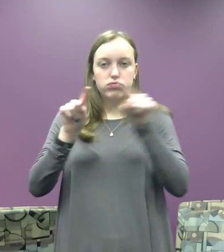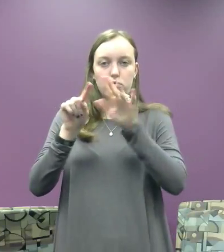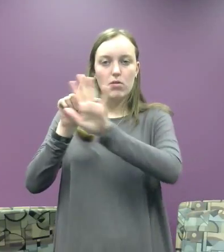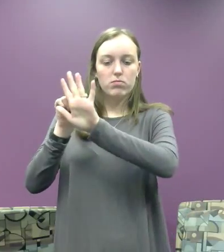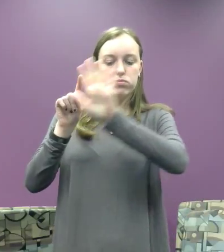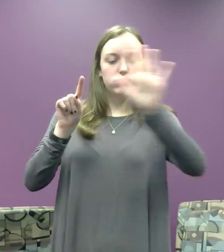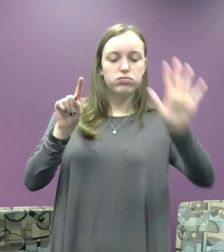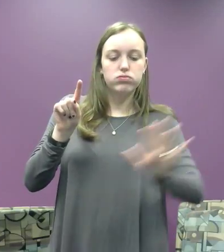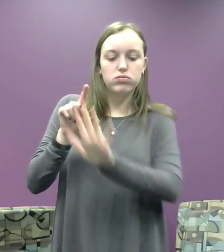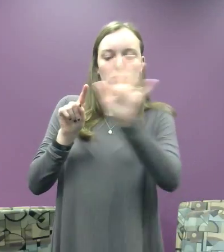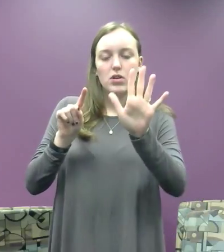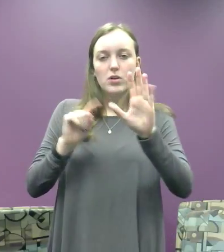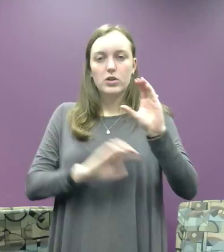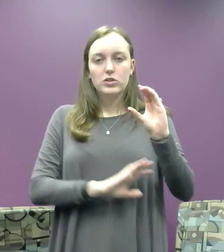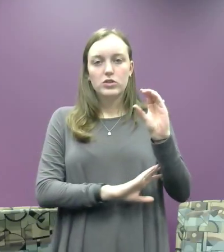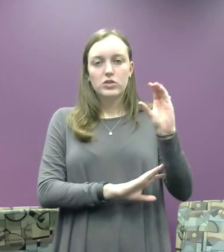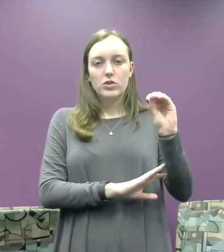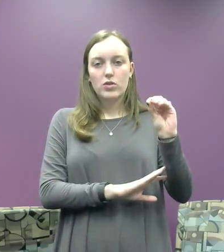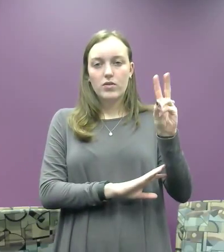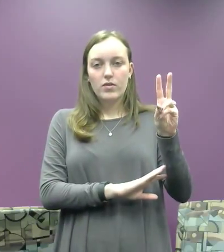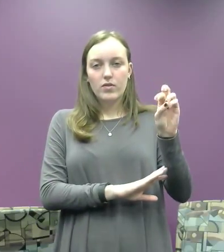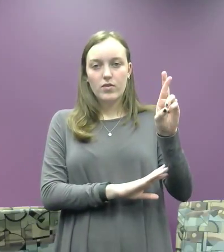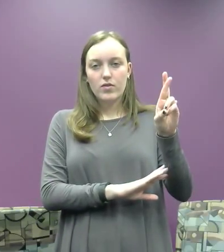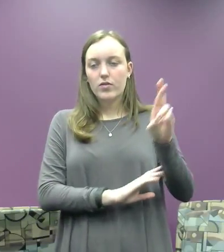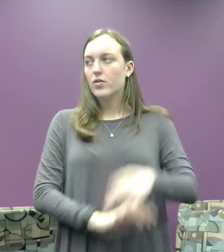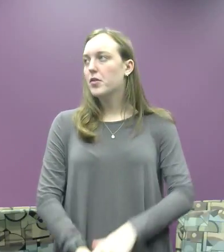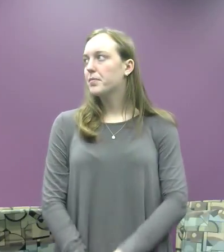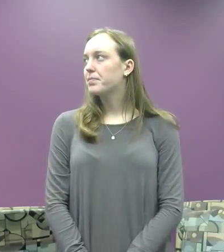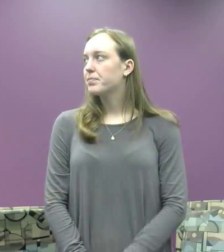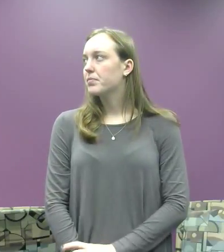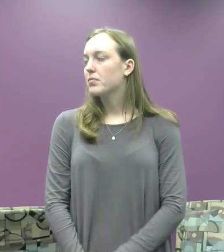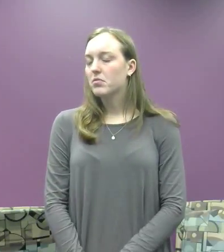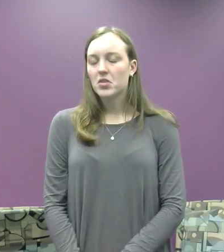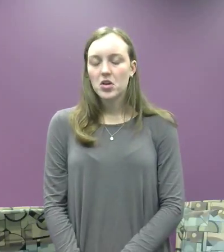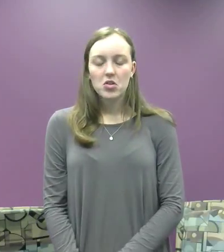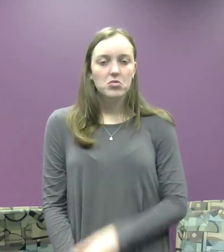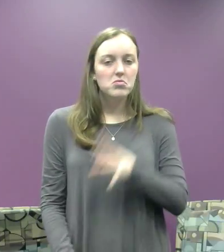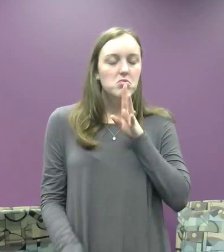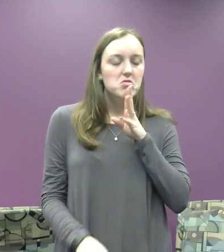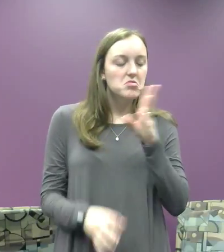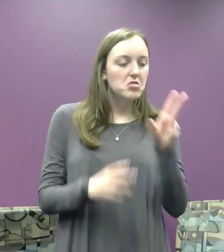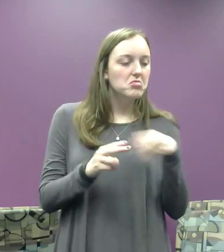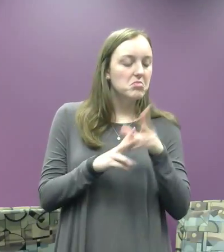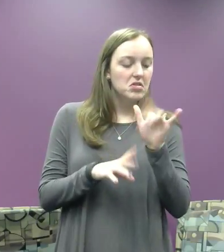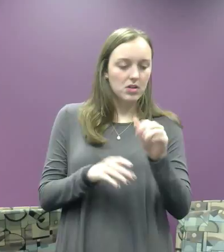I'm going to come back and talk about these a little more in just a moment. But area means to cover.